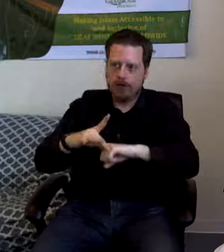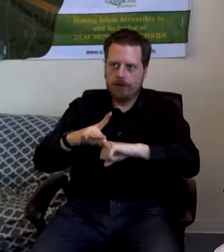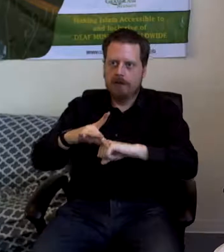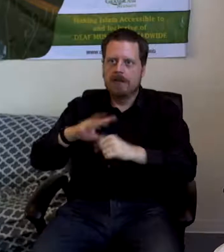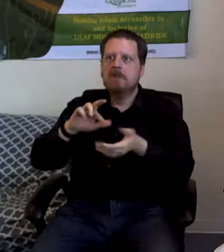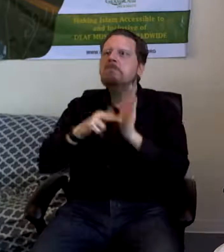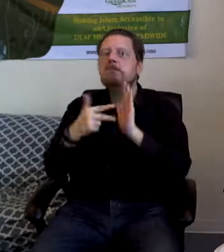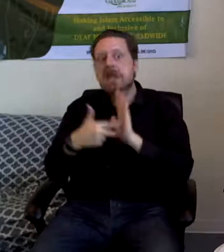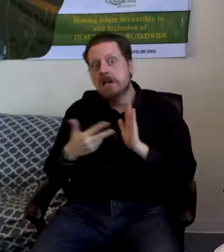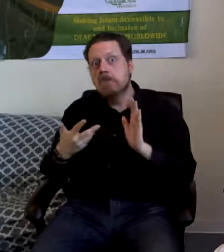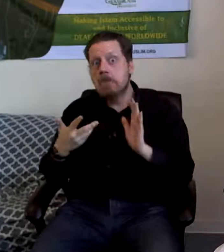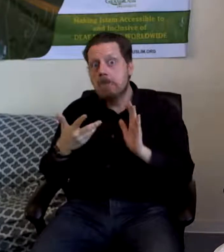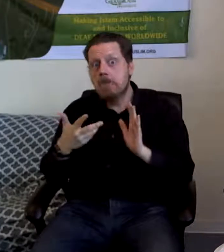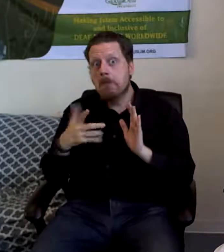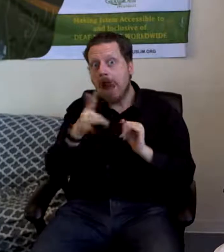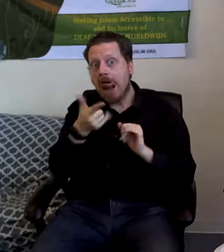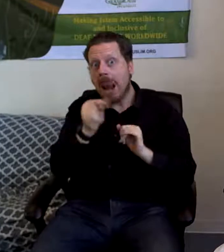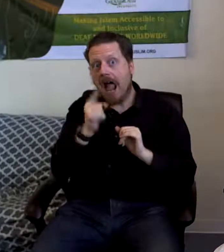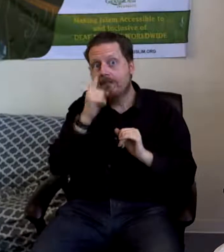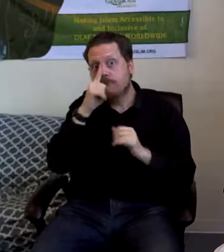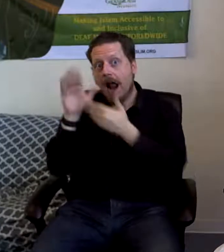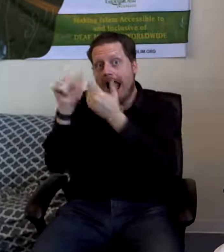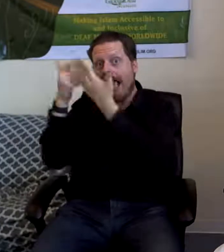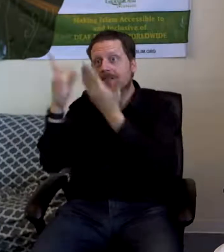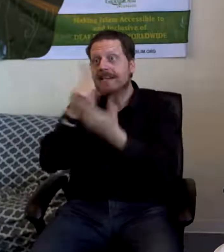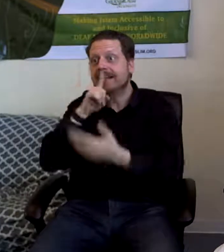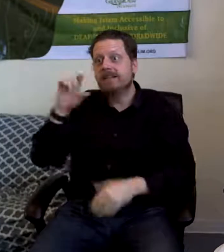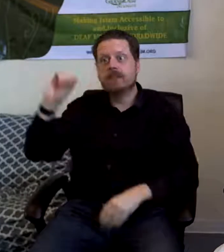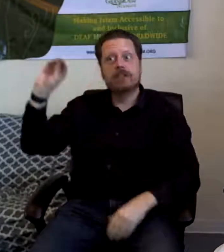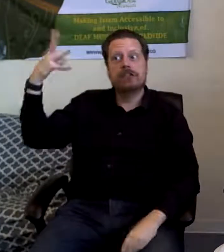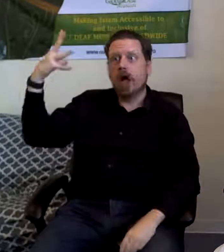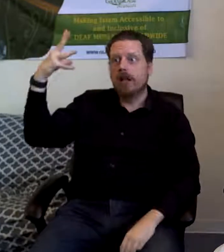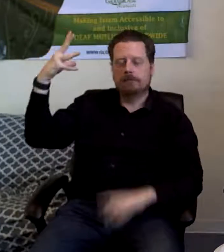you could say the light of the heaven is the sun.